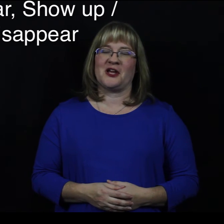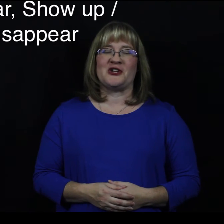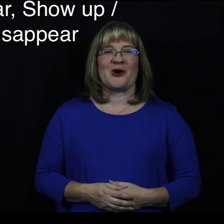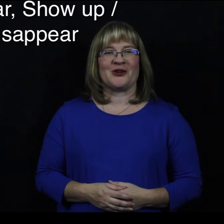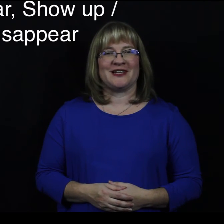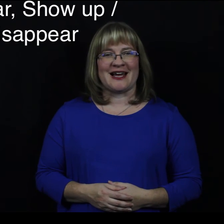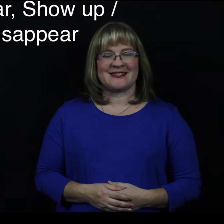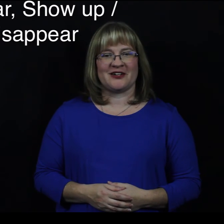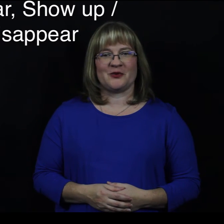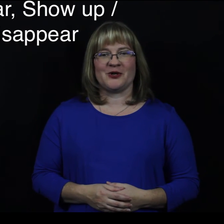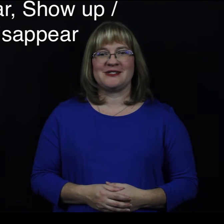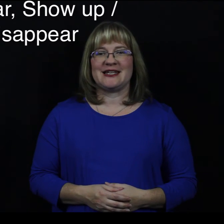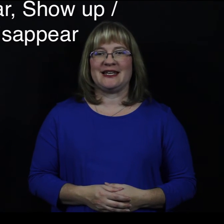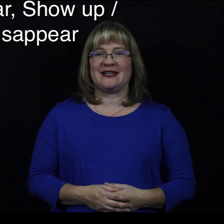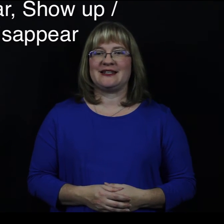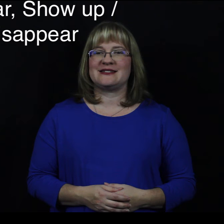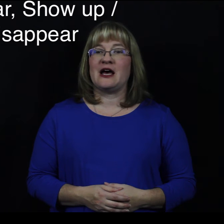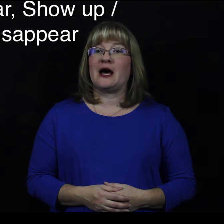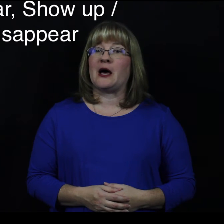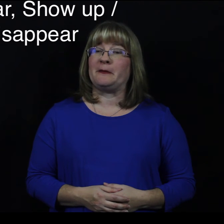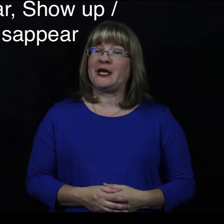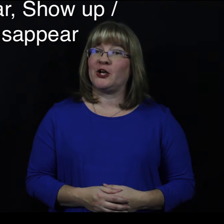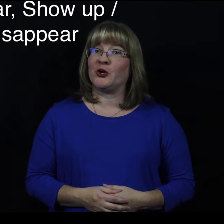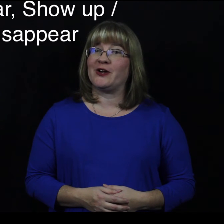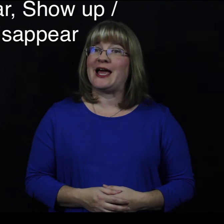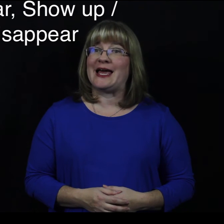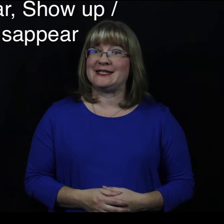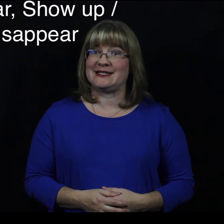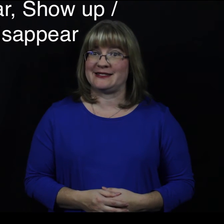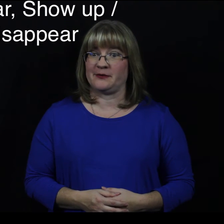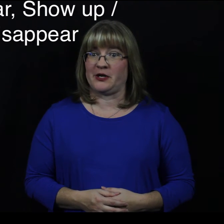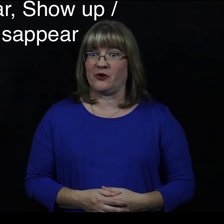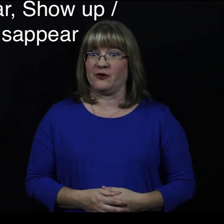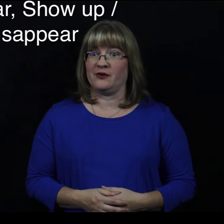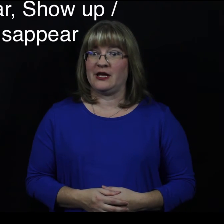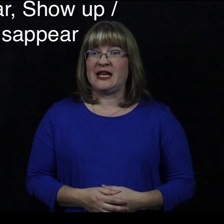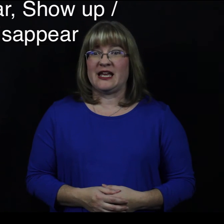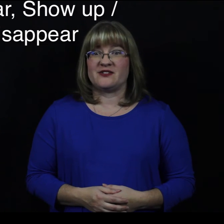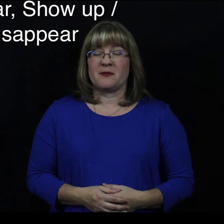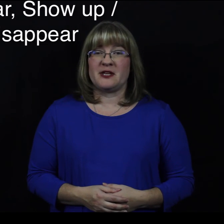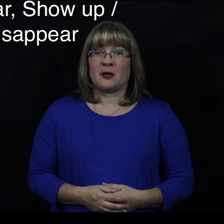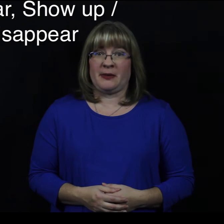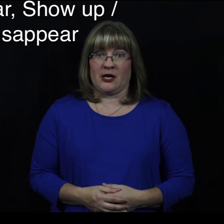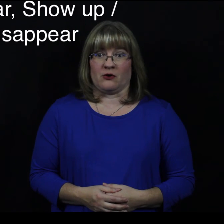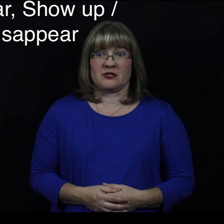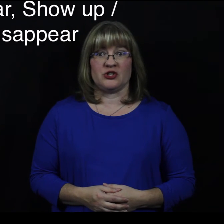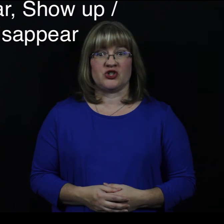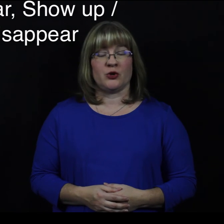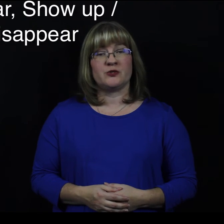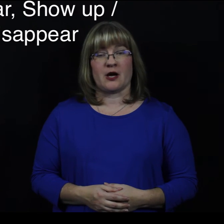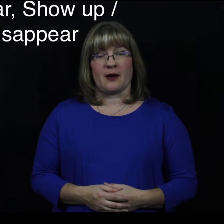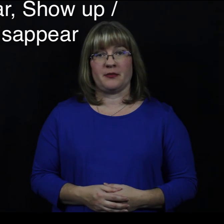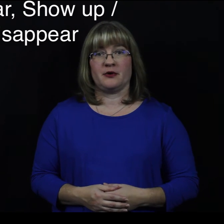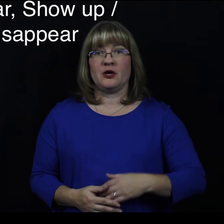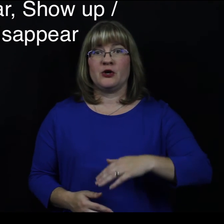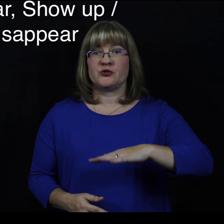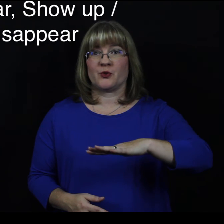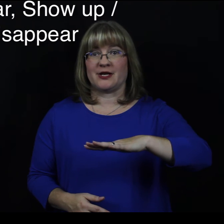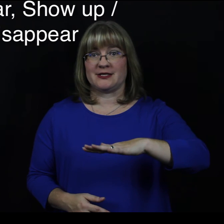Now our last set of words is appear and disappear. If something appears, it shows up. So we're going to